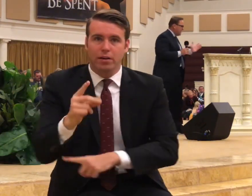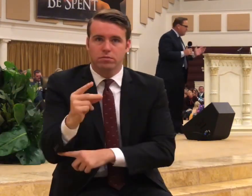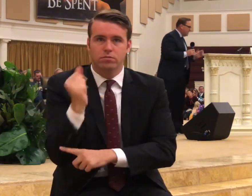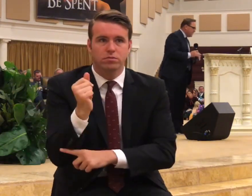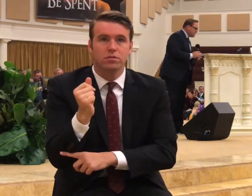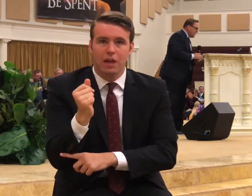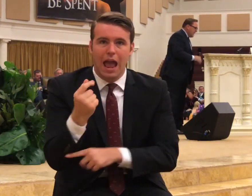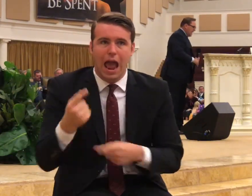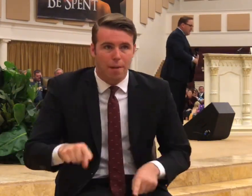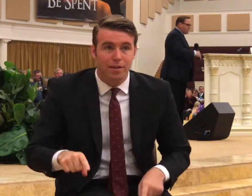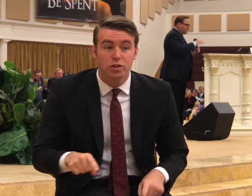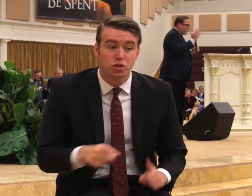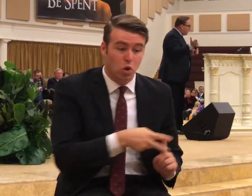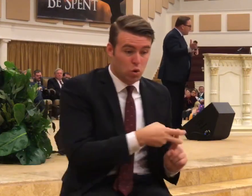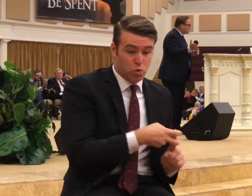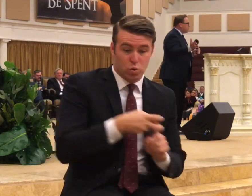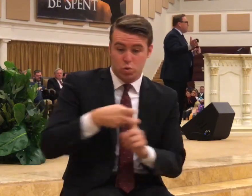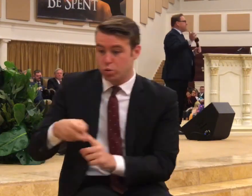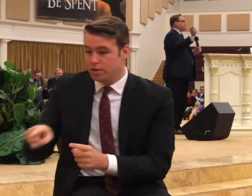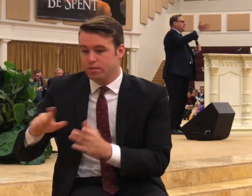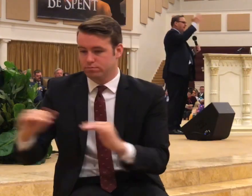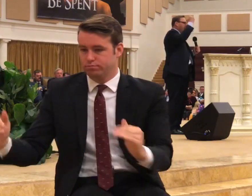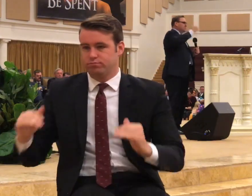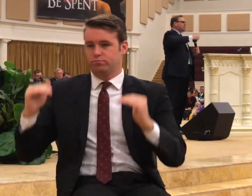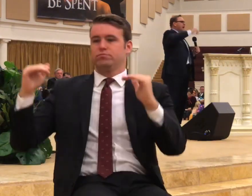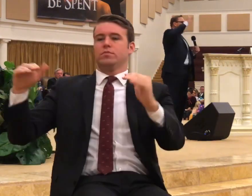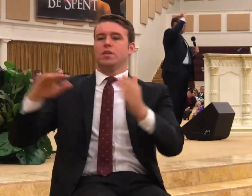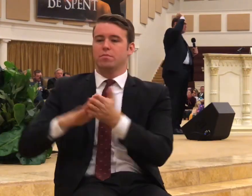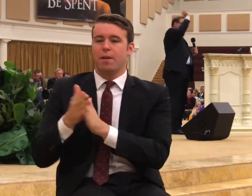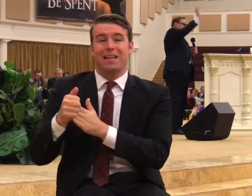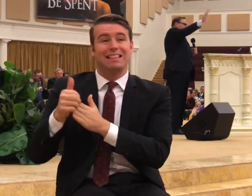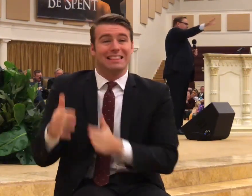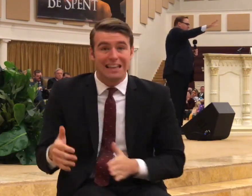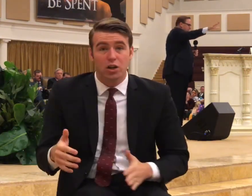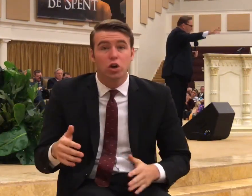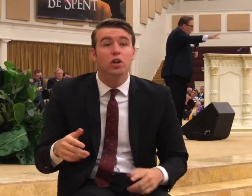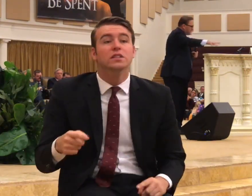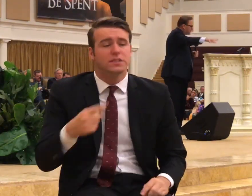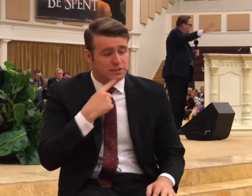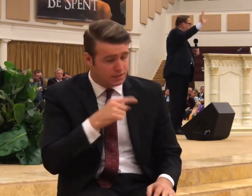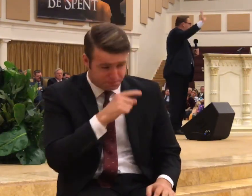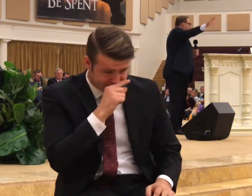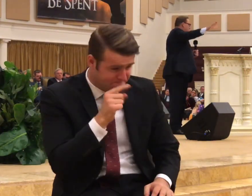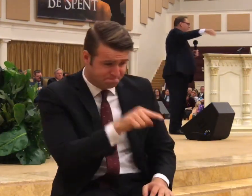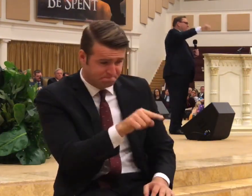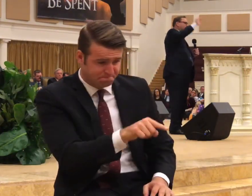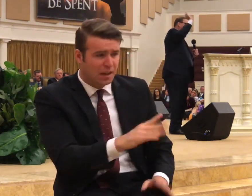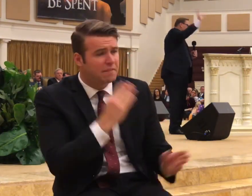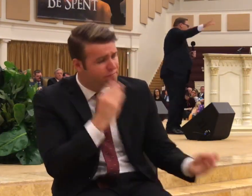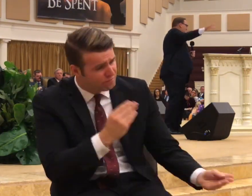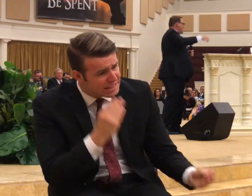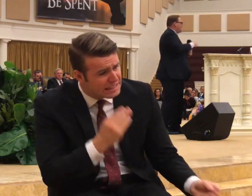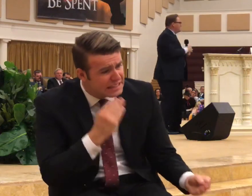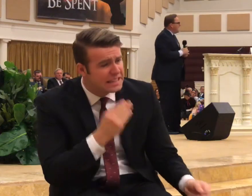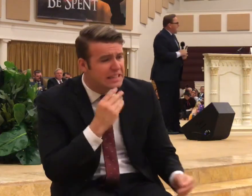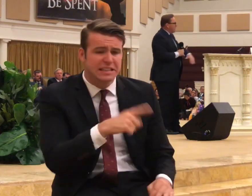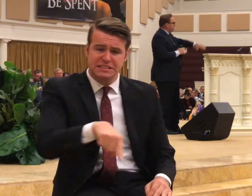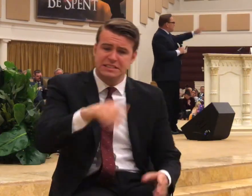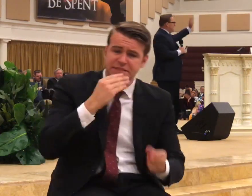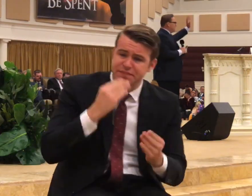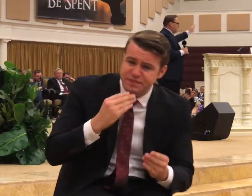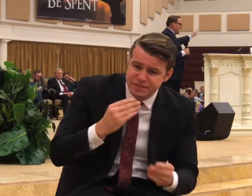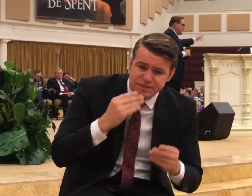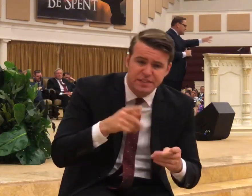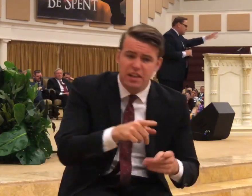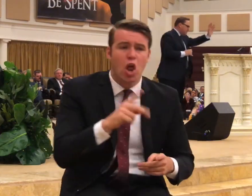the story. Here it is. He's appointed to his leaders. I want you to take these boys. I want you to fatten them up. These girls, fatten them up. I